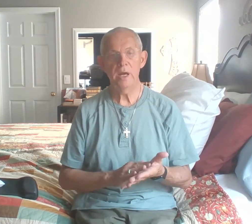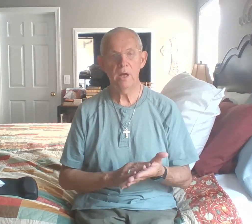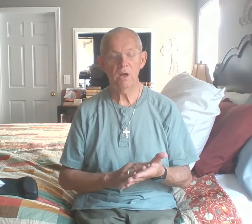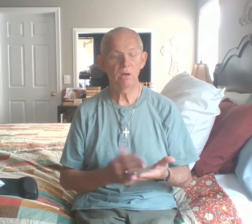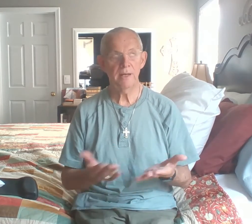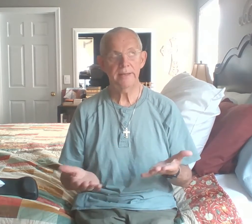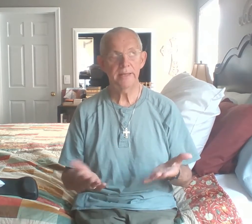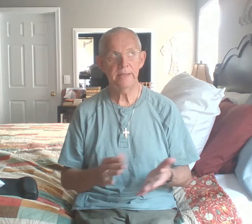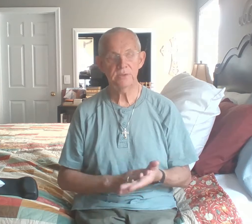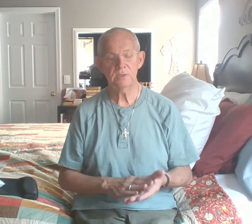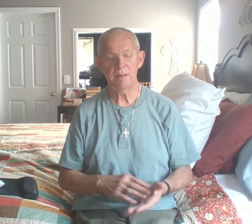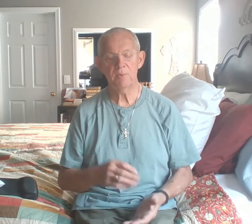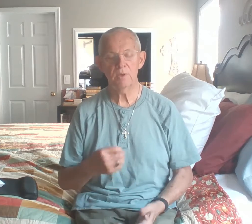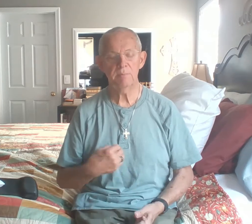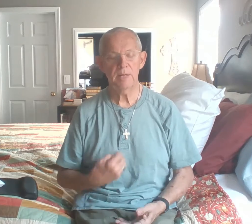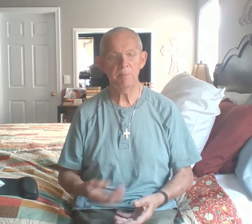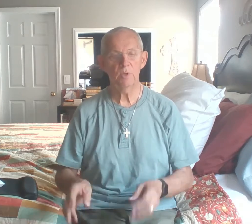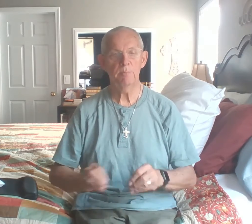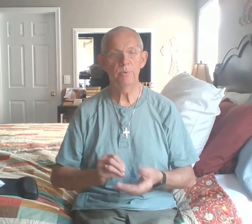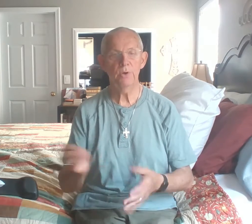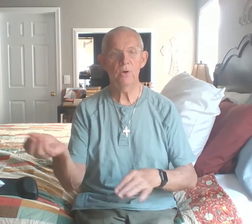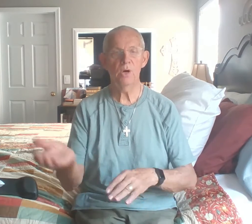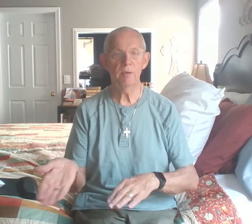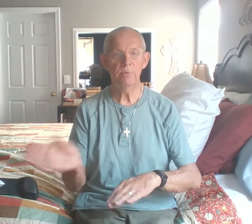wear, I guess, I'm gonna put on